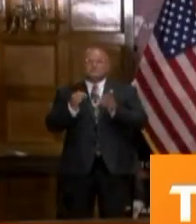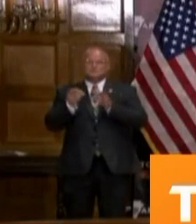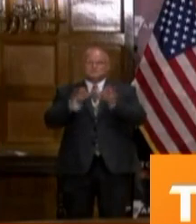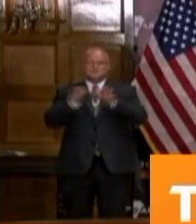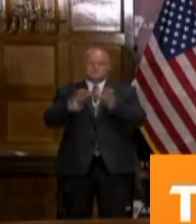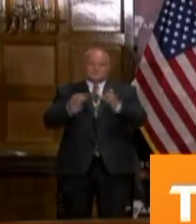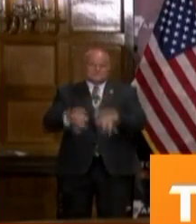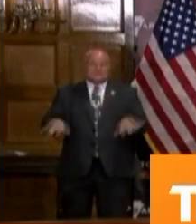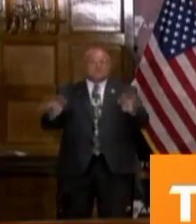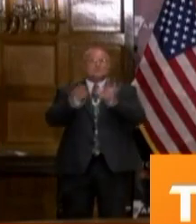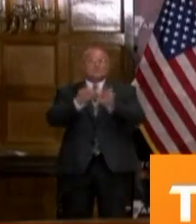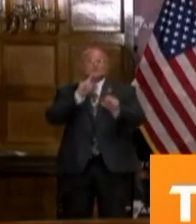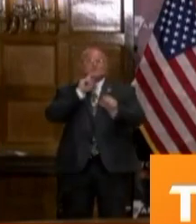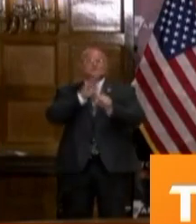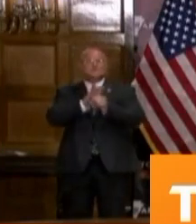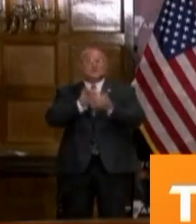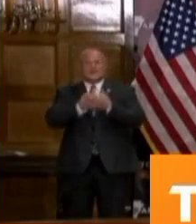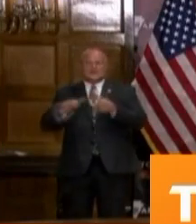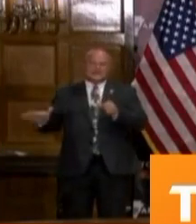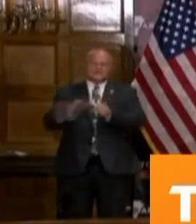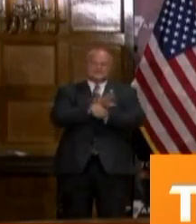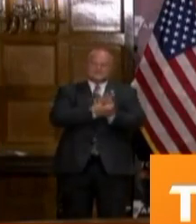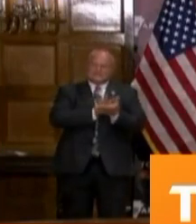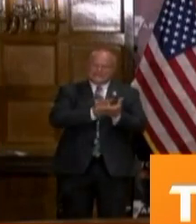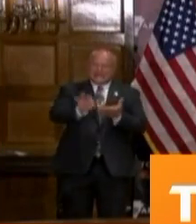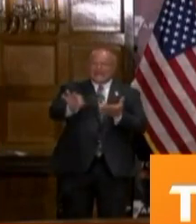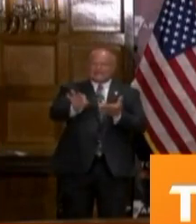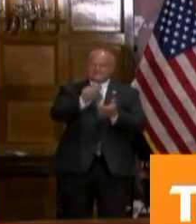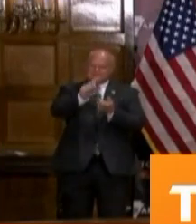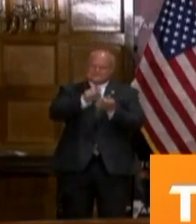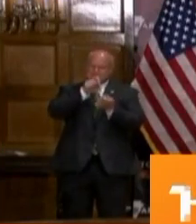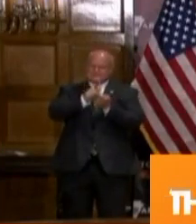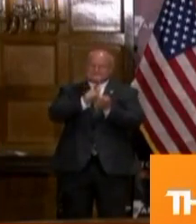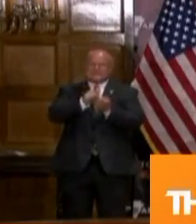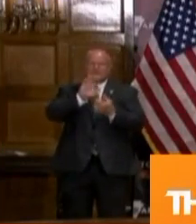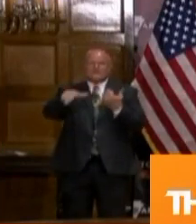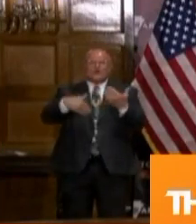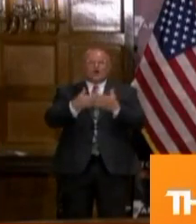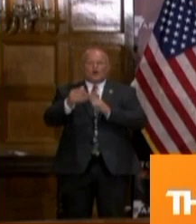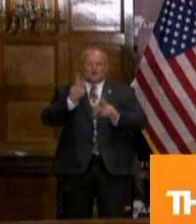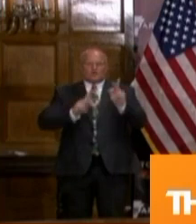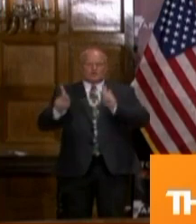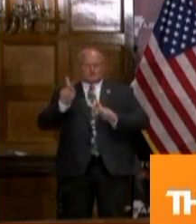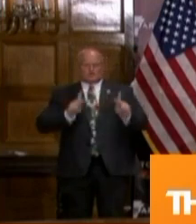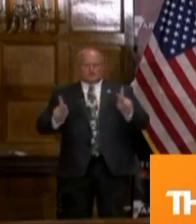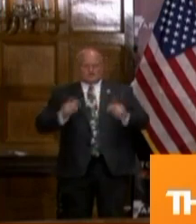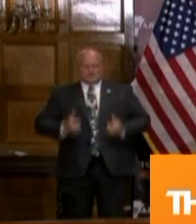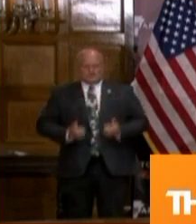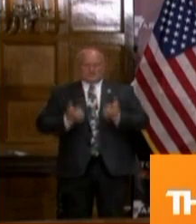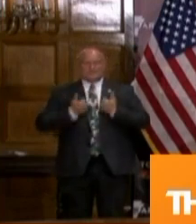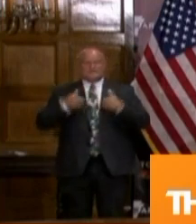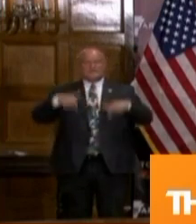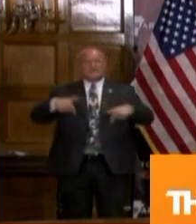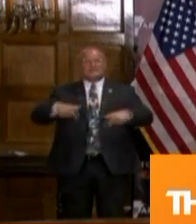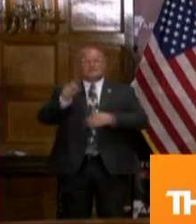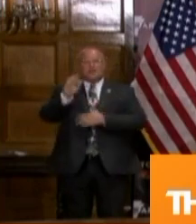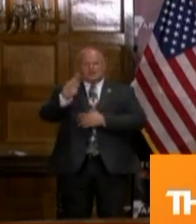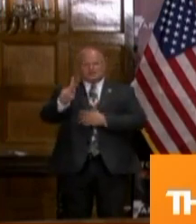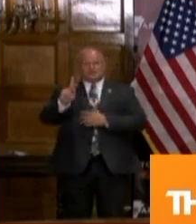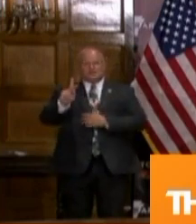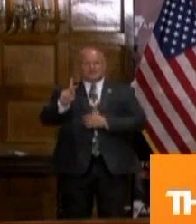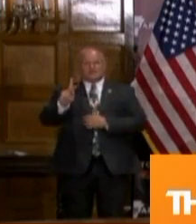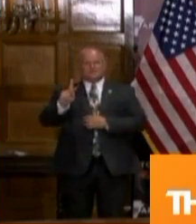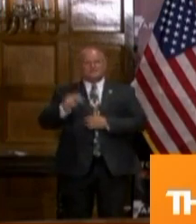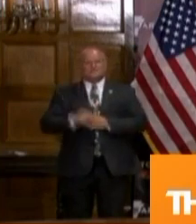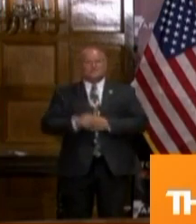the importance of ensuring a complete count and a complete and accurate record of all individuals residing in Arkansas through the